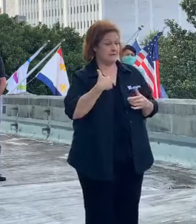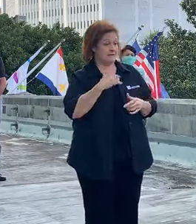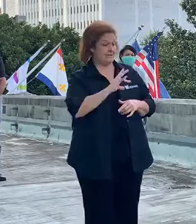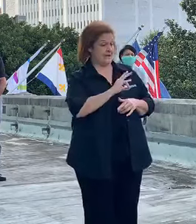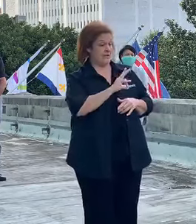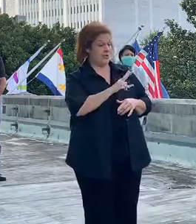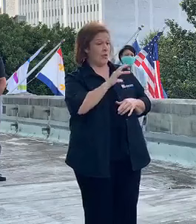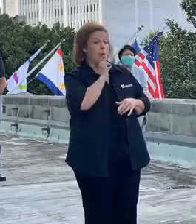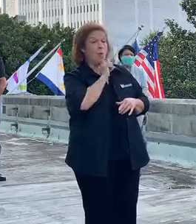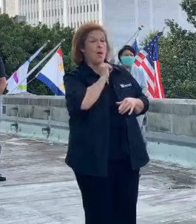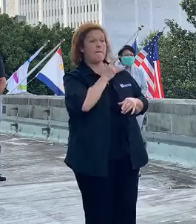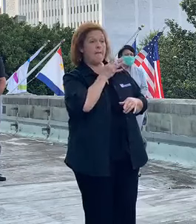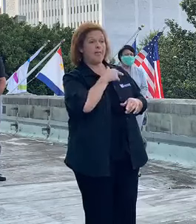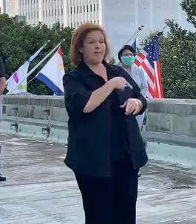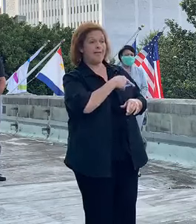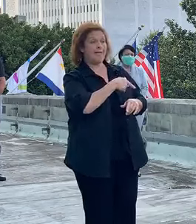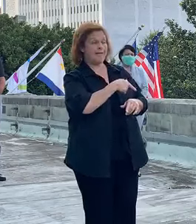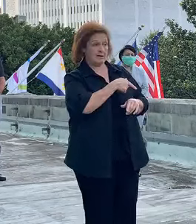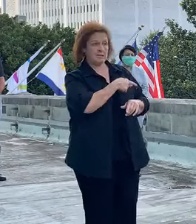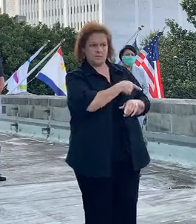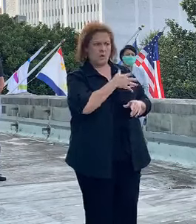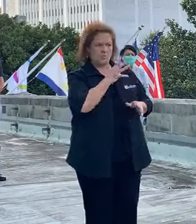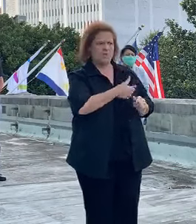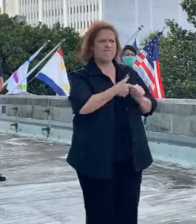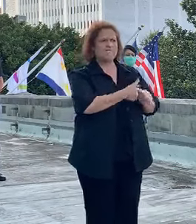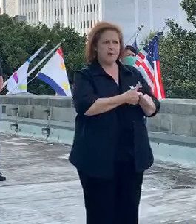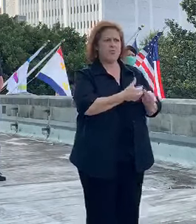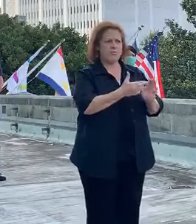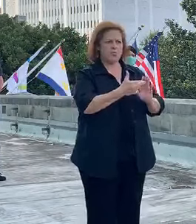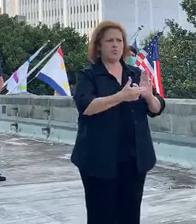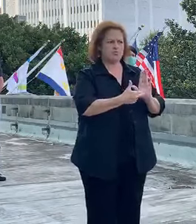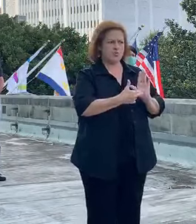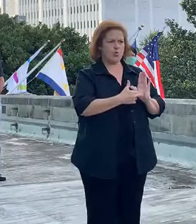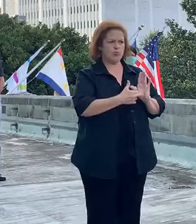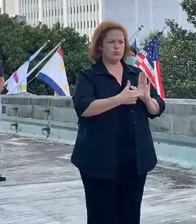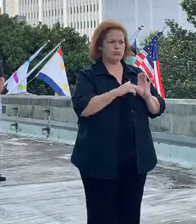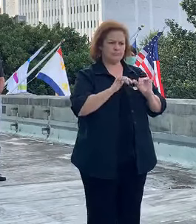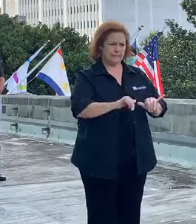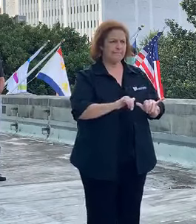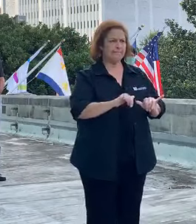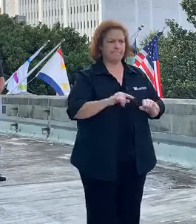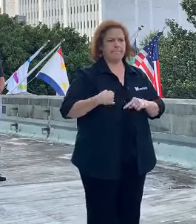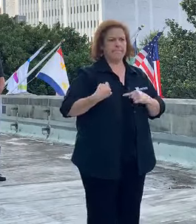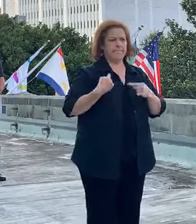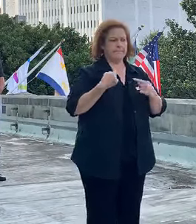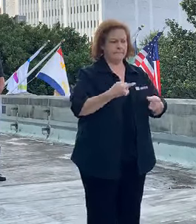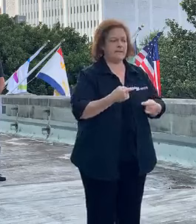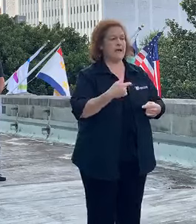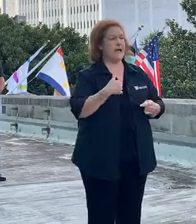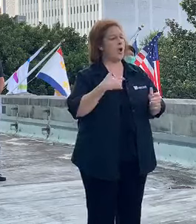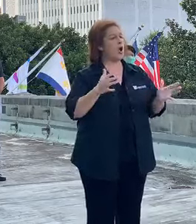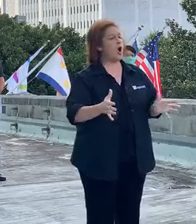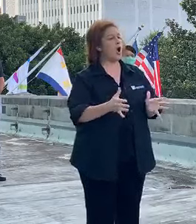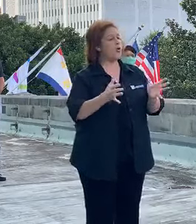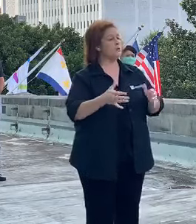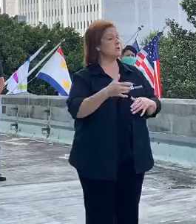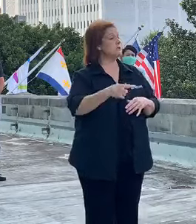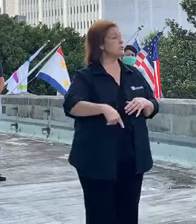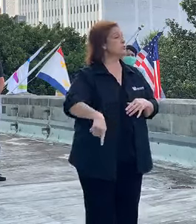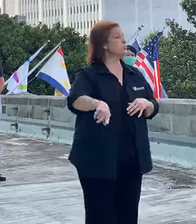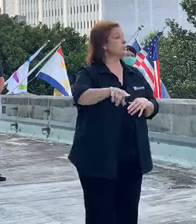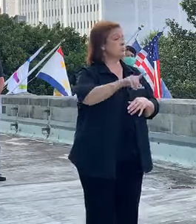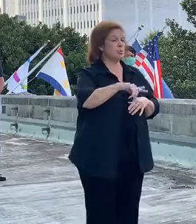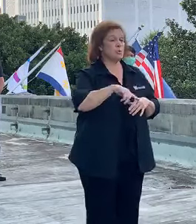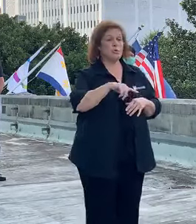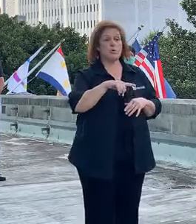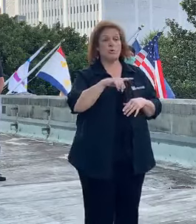73-year-old mother will follow the same protocol she was following 2 weeks ago. And I would encourage anyone that